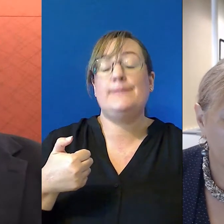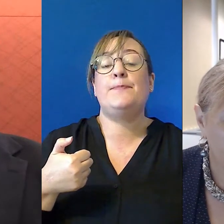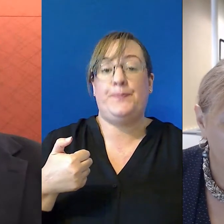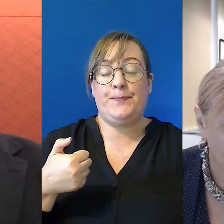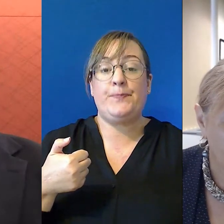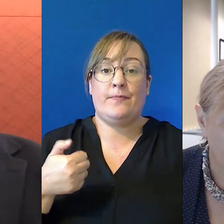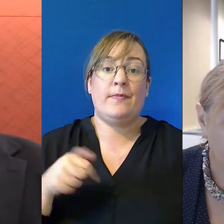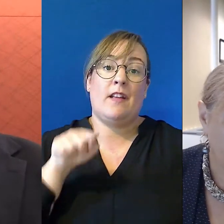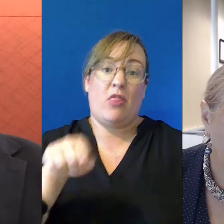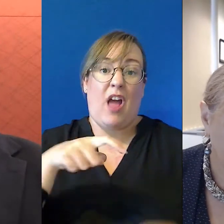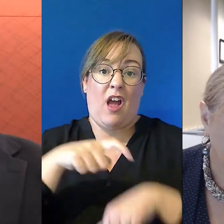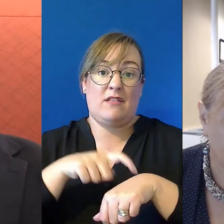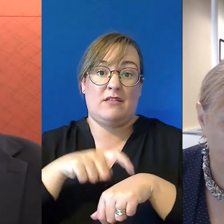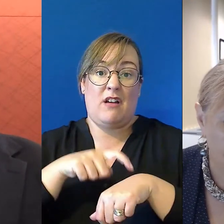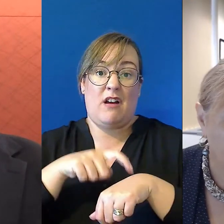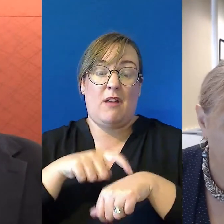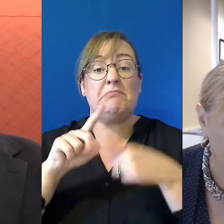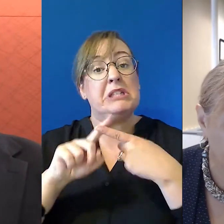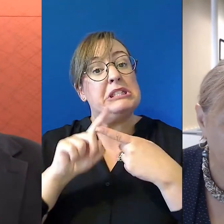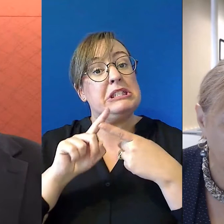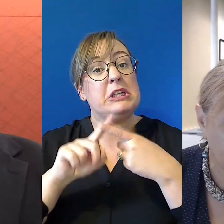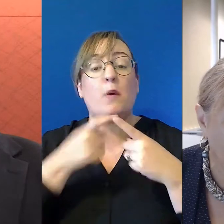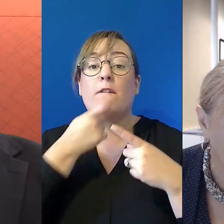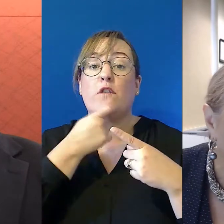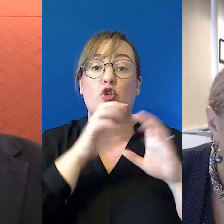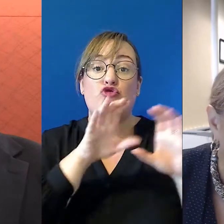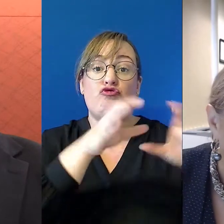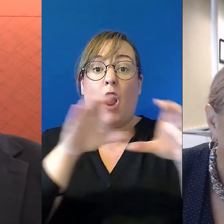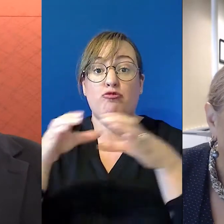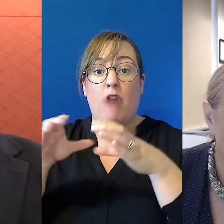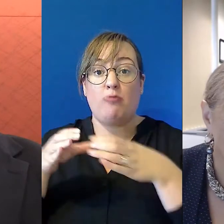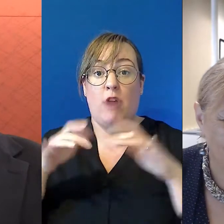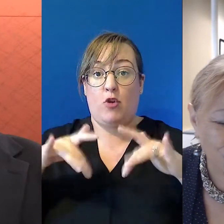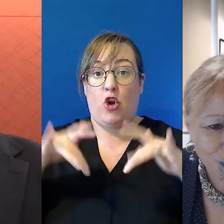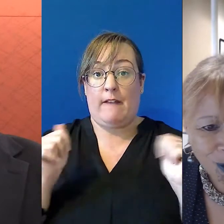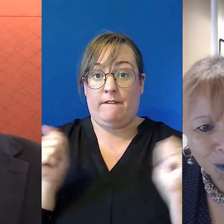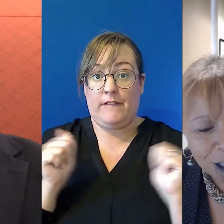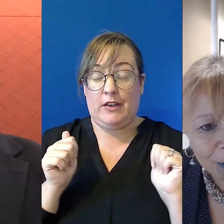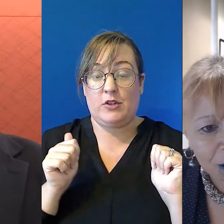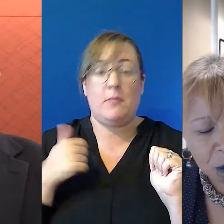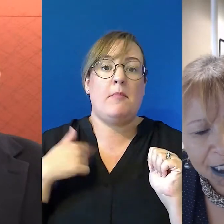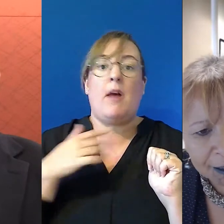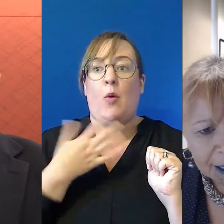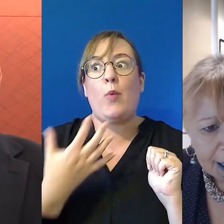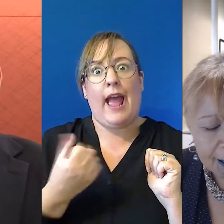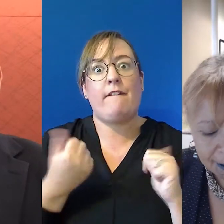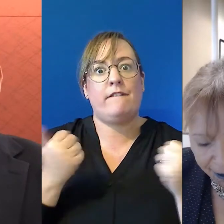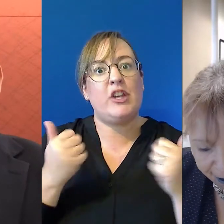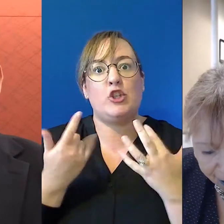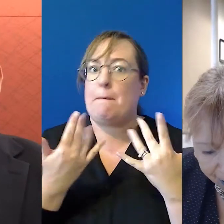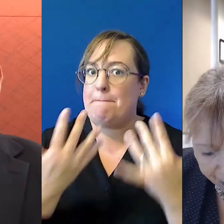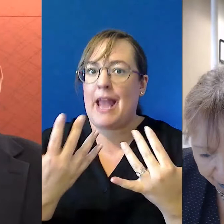While there are still a few major tribes to get through, there aren't that many. That's the good news. So we've come a long way